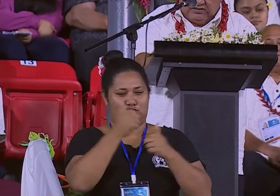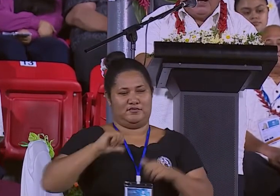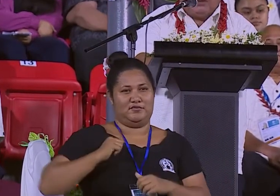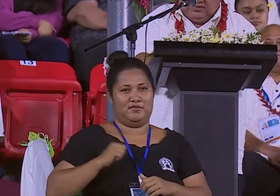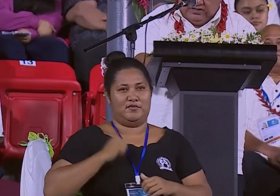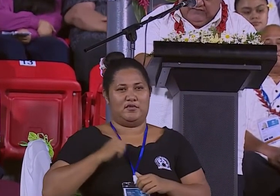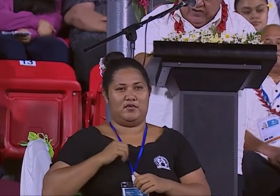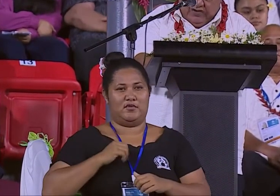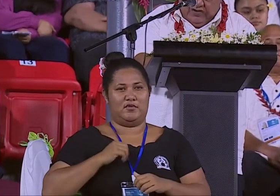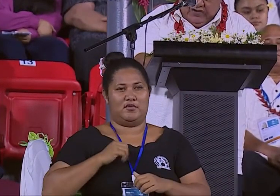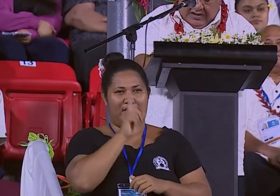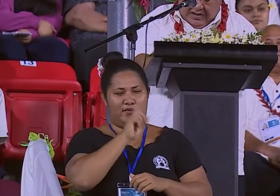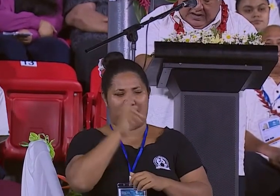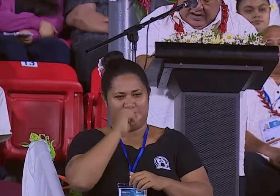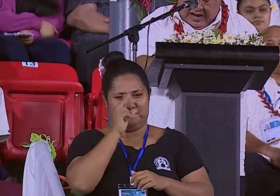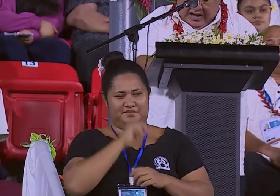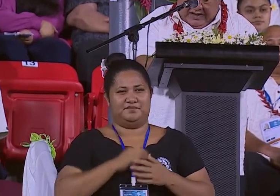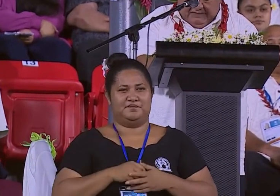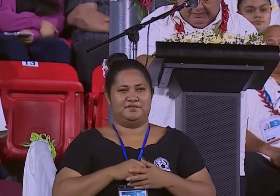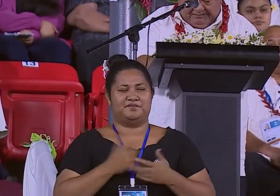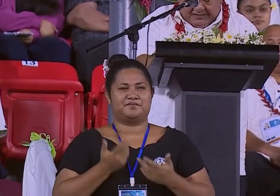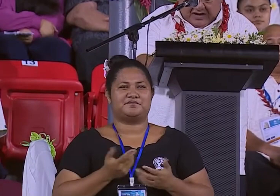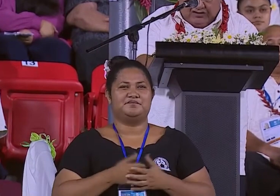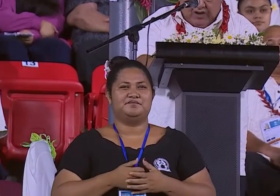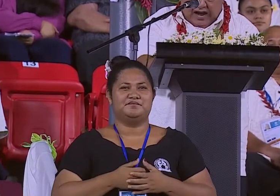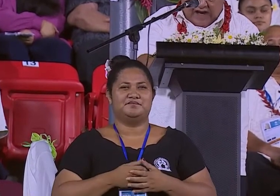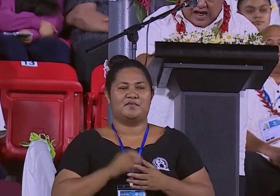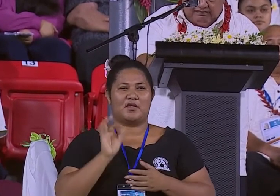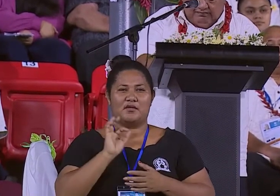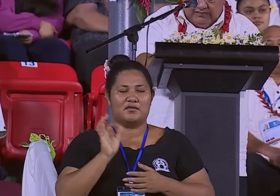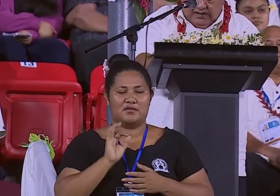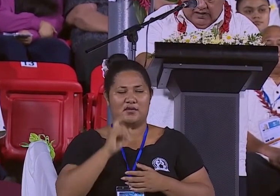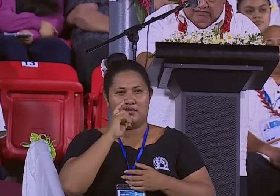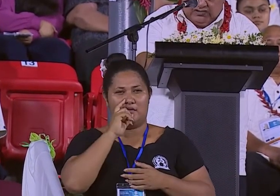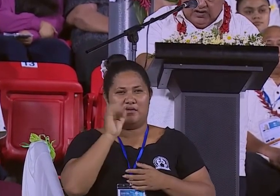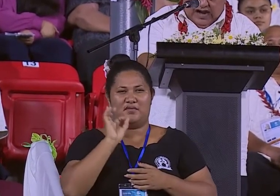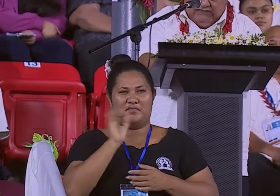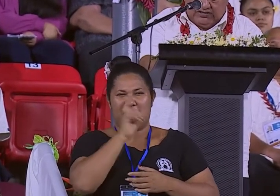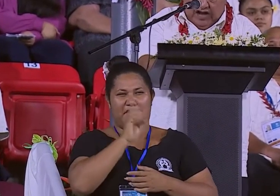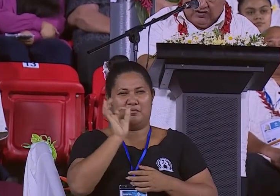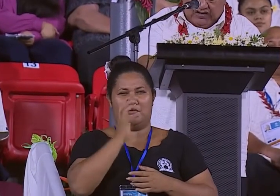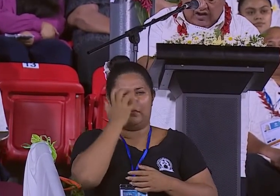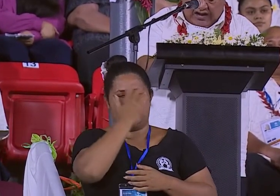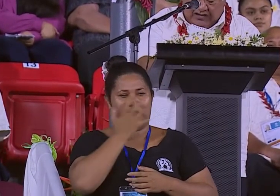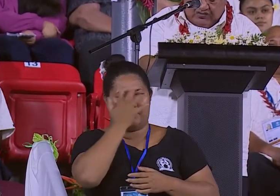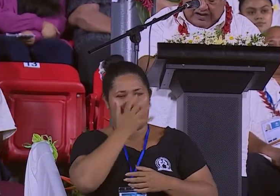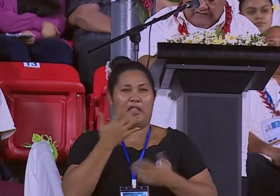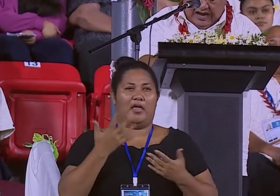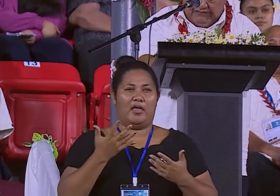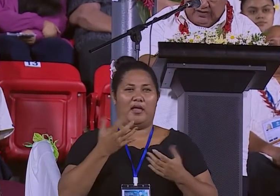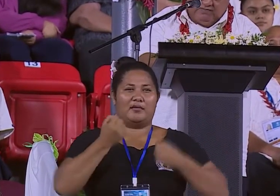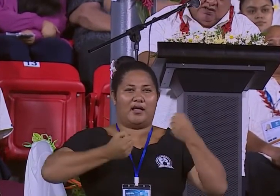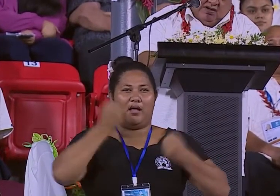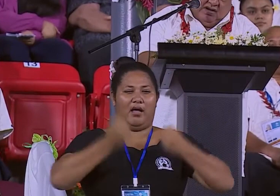Ona tangata talabu e le whasua avā. Masona ave sao sao a la tau